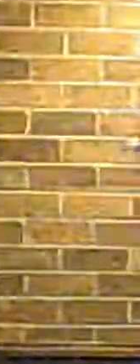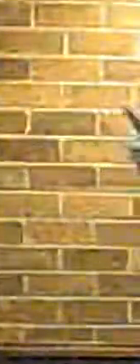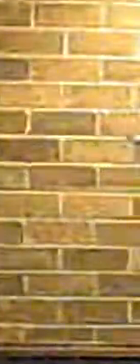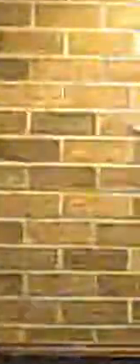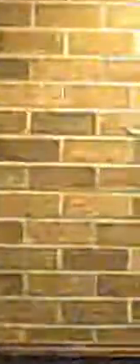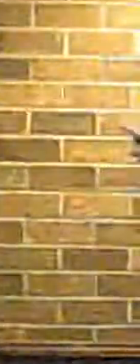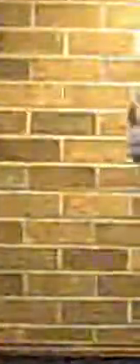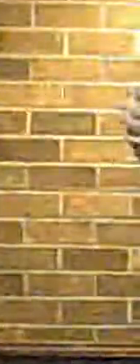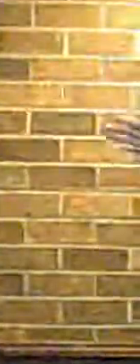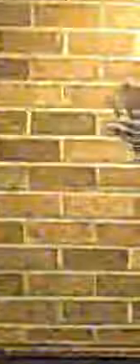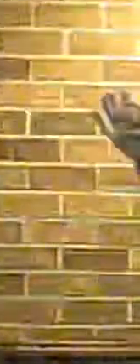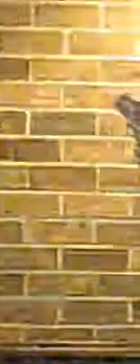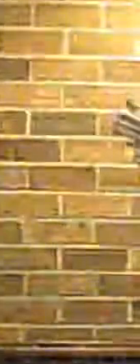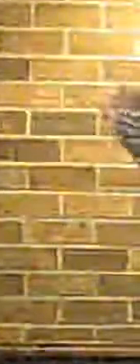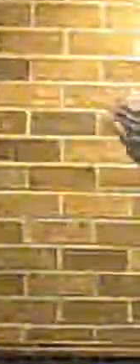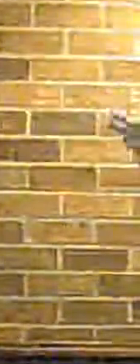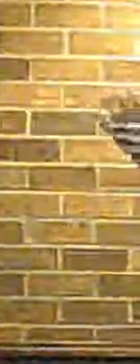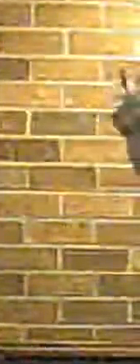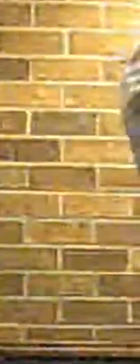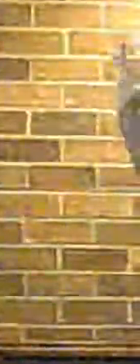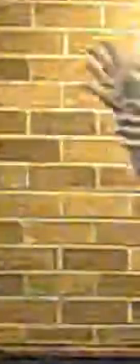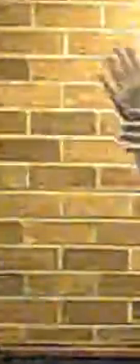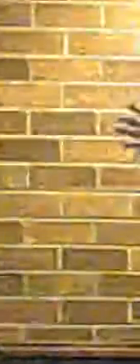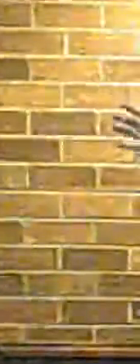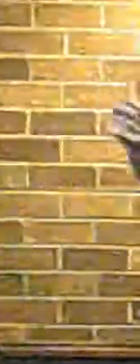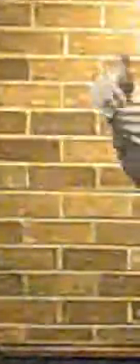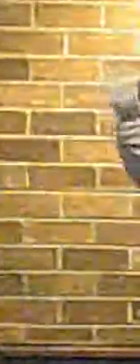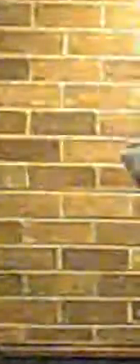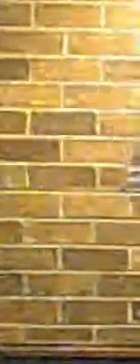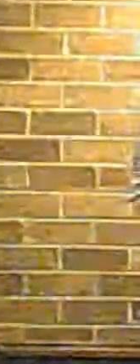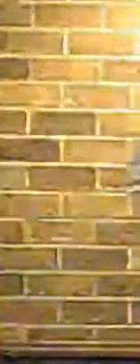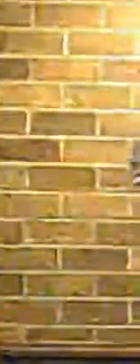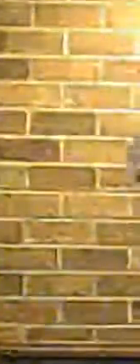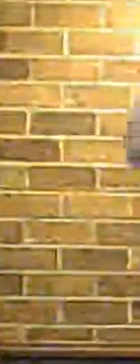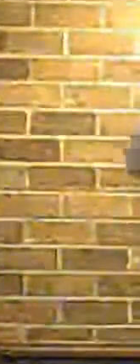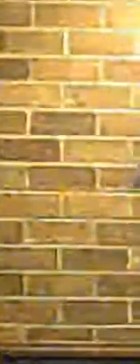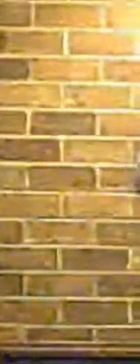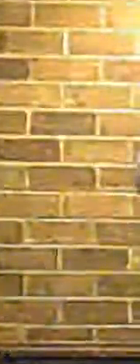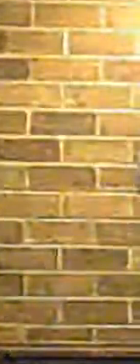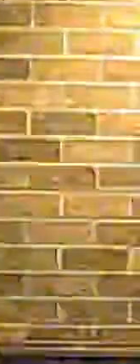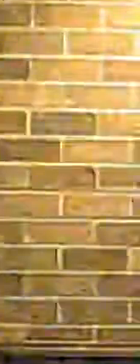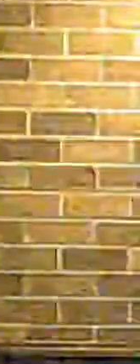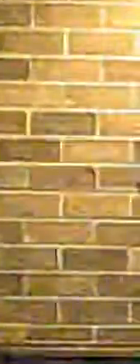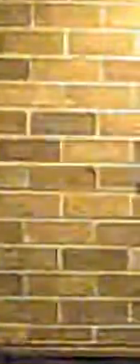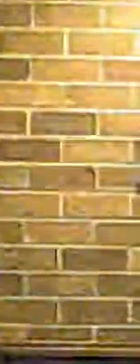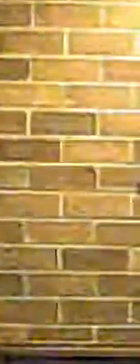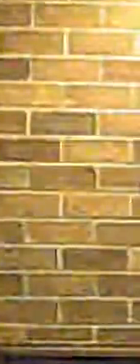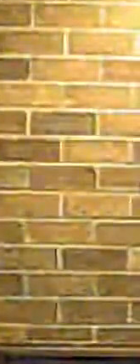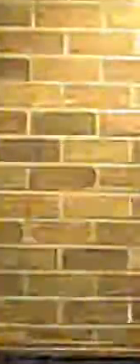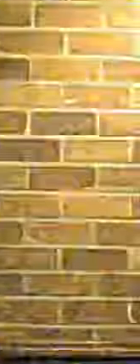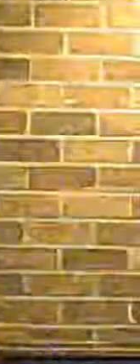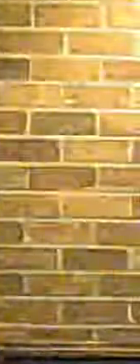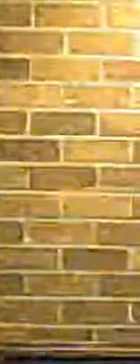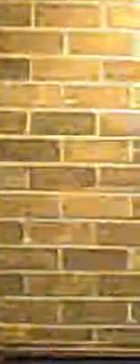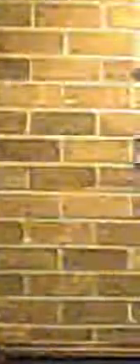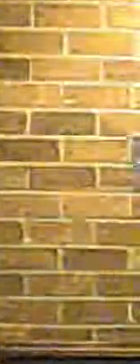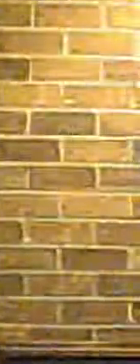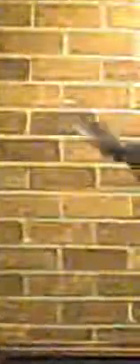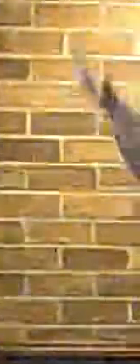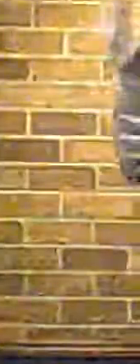brings 10 minutes into the risk criteria. Now, as far as the Cheshire County